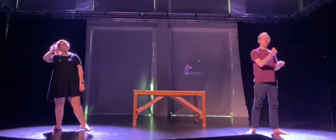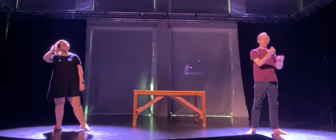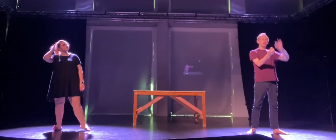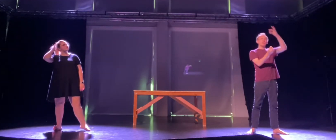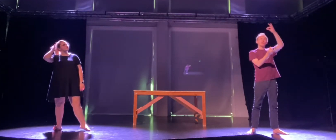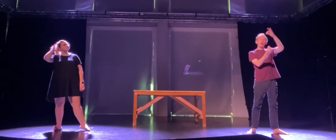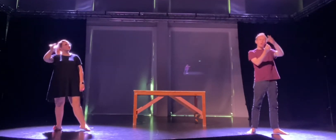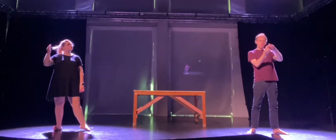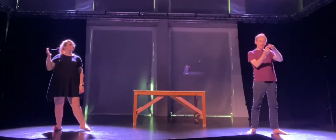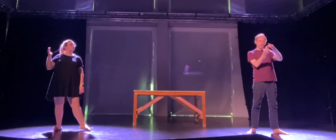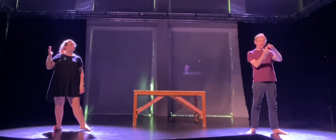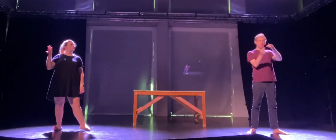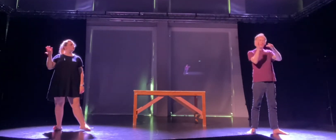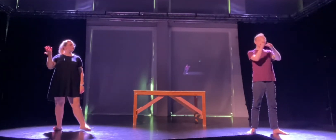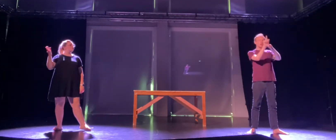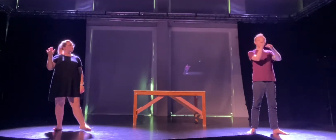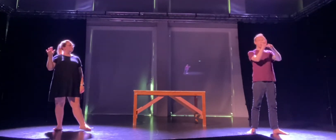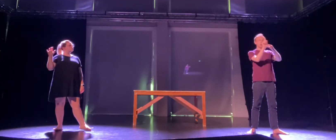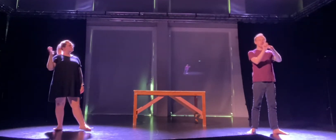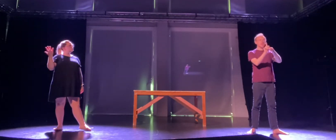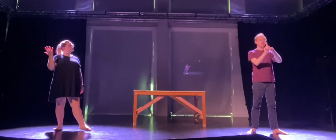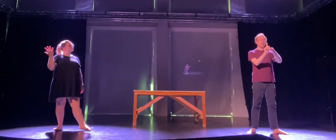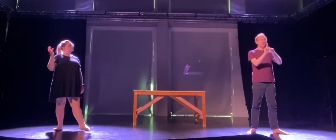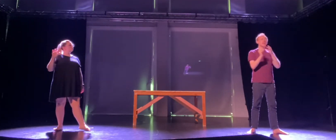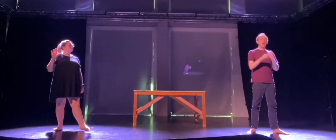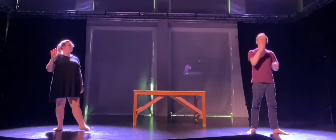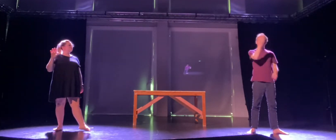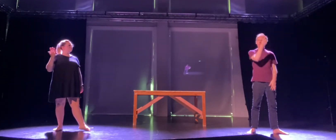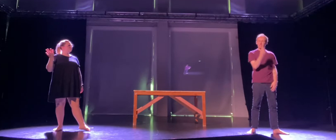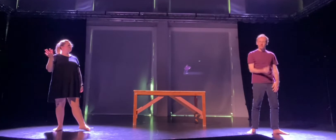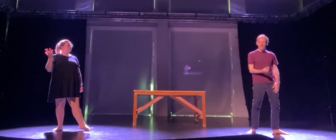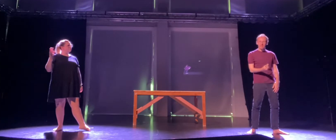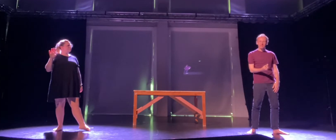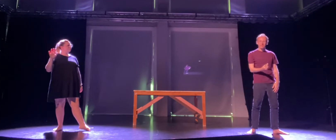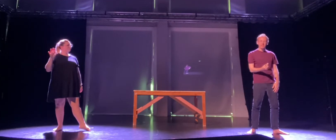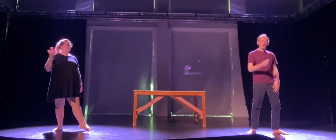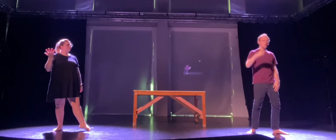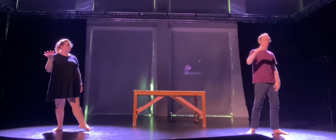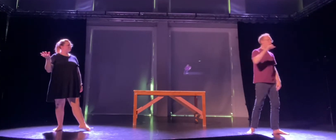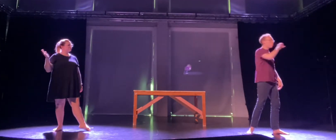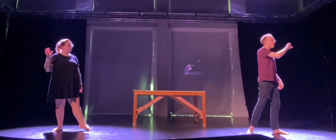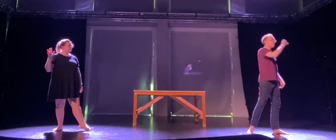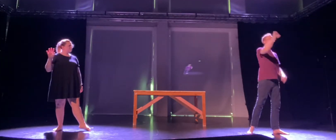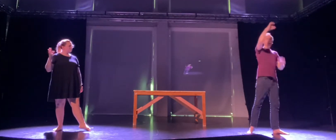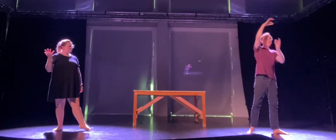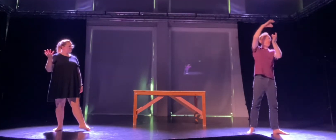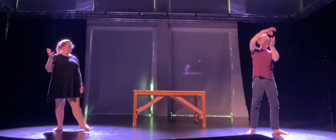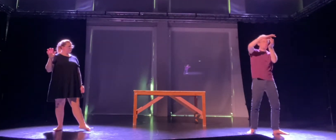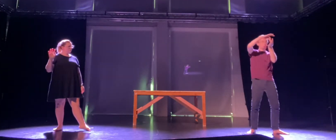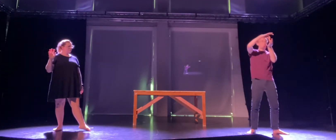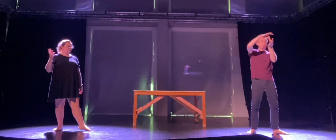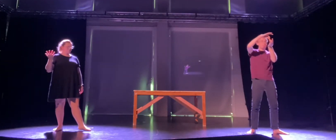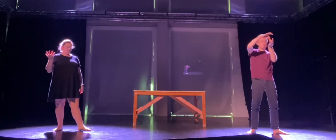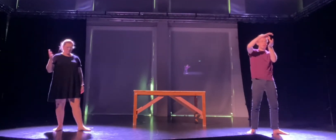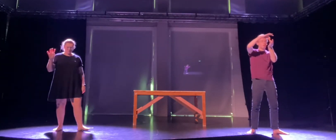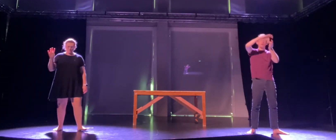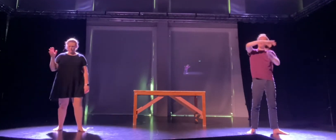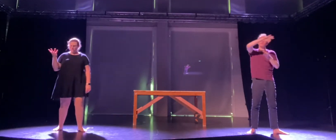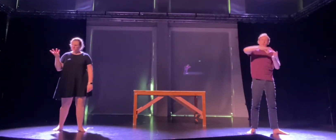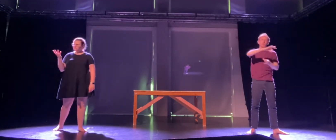where they're not met the North Pole centre, how do we begin to untangle this? But what if that interstitial point where they meet, what if that formed a black